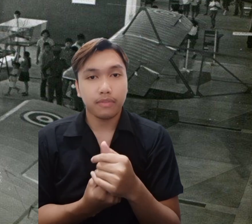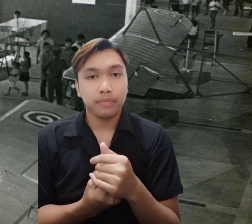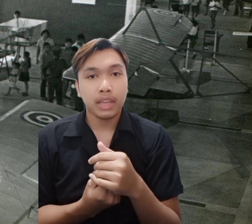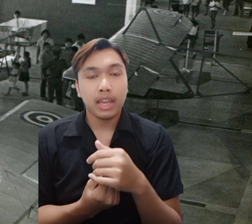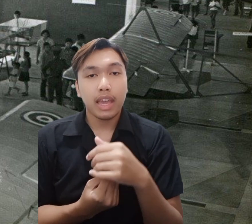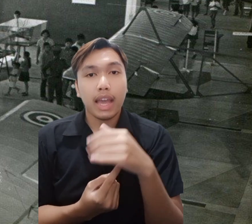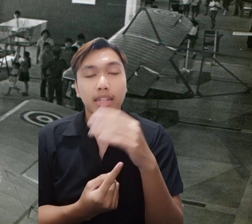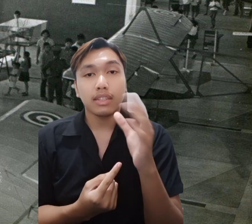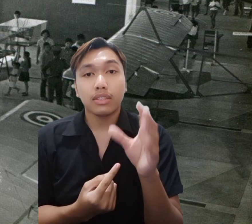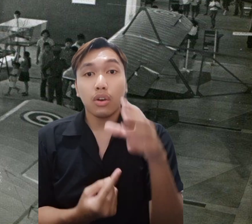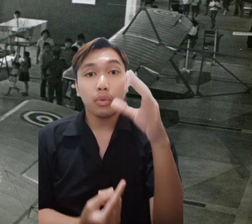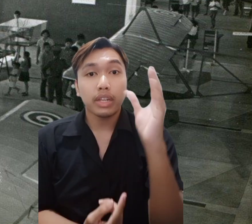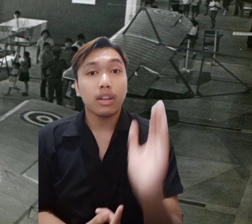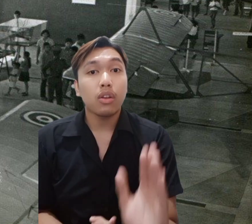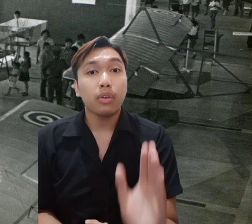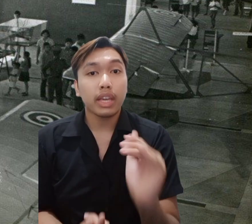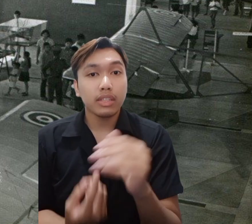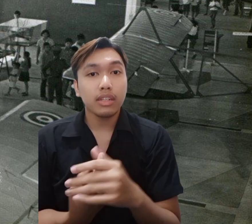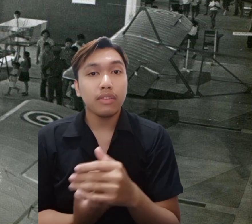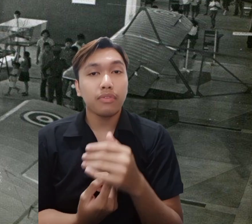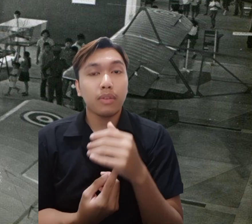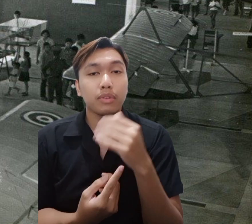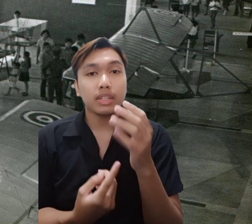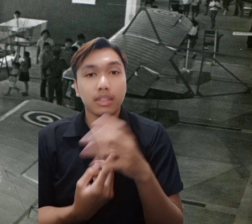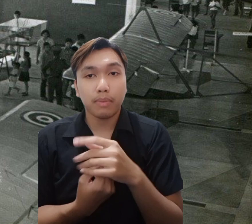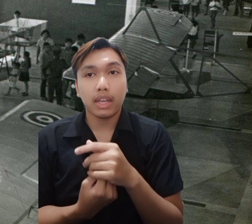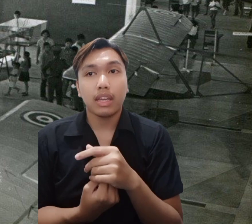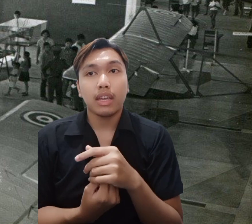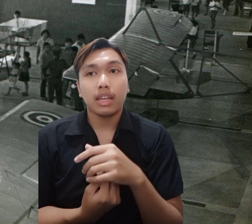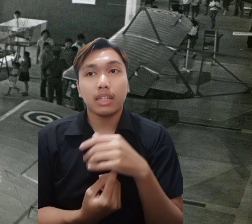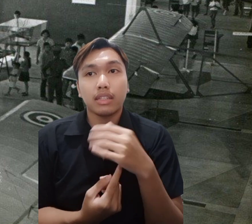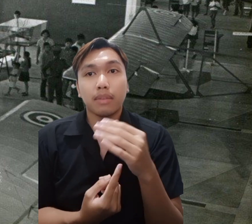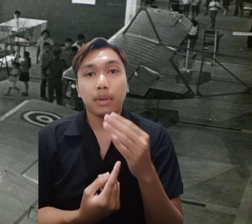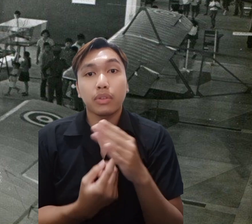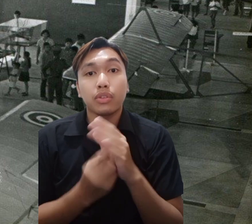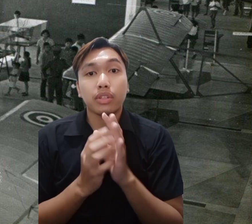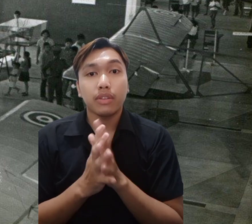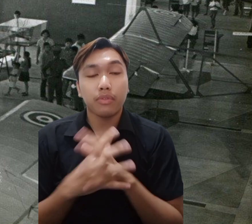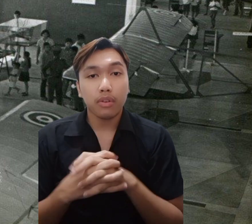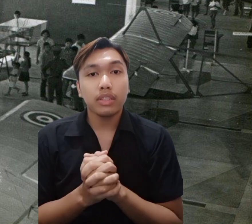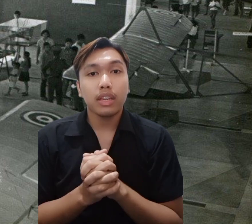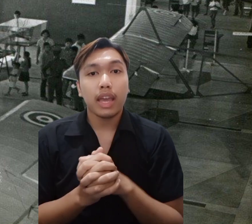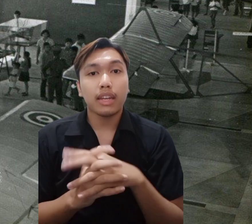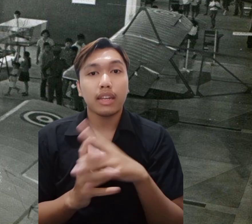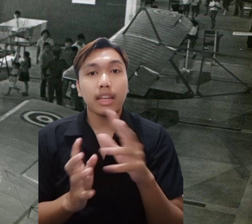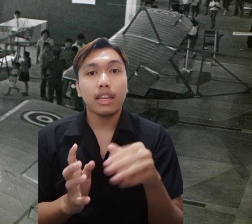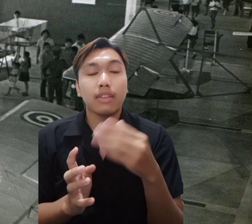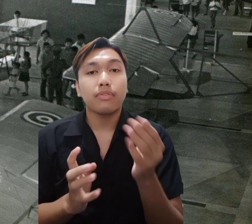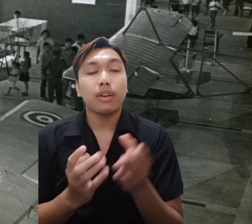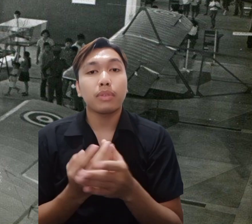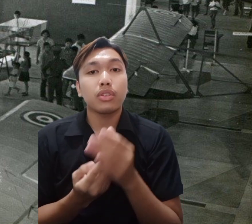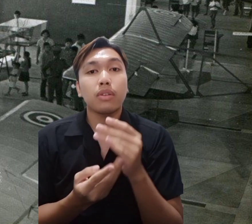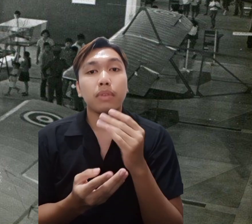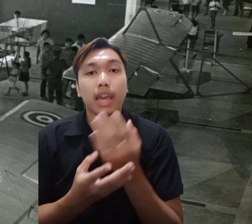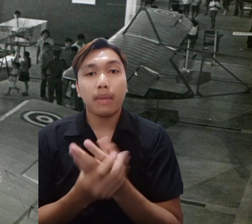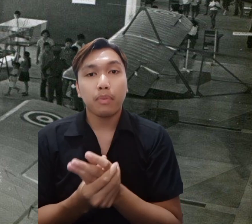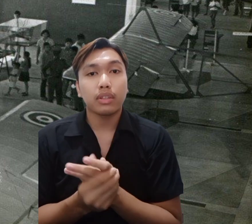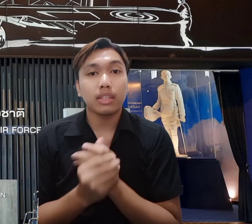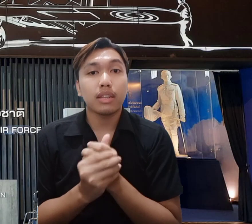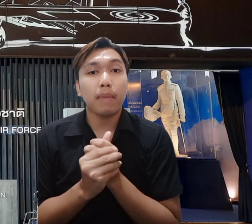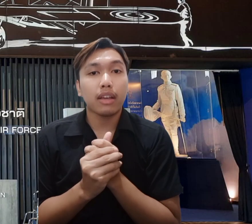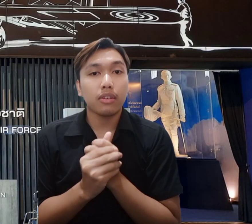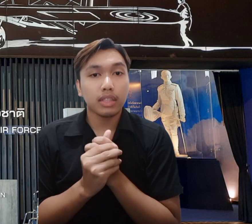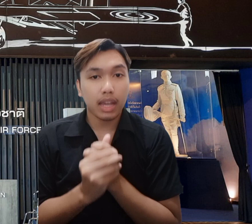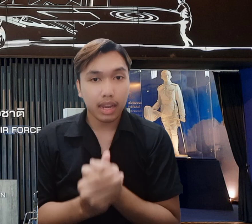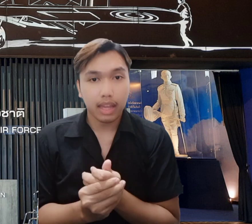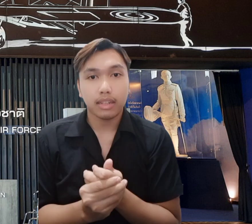elevation. And the so is the location from the district is the Baonyotin Road and near it from the Don Mueang Airport